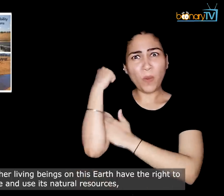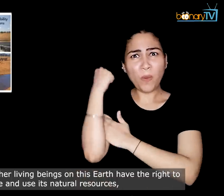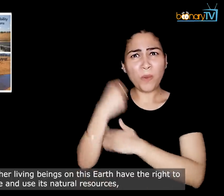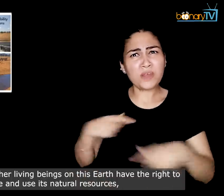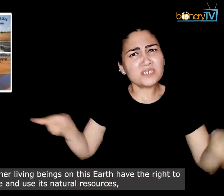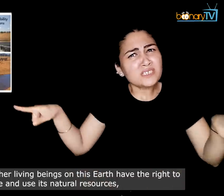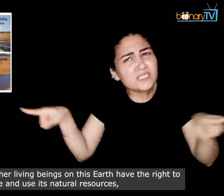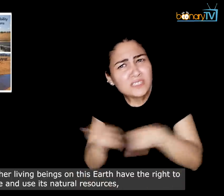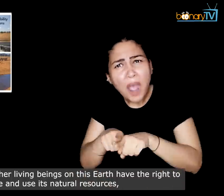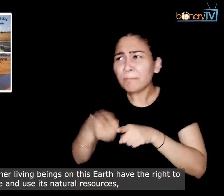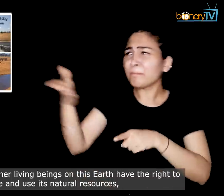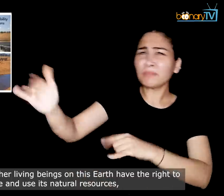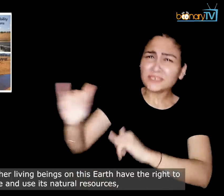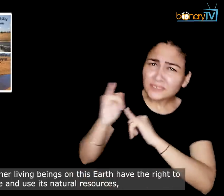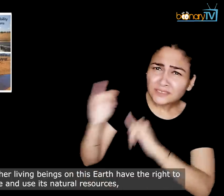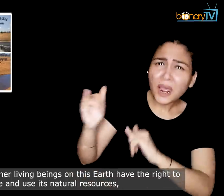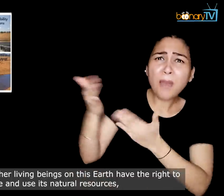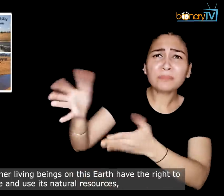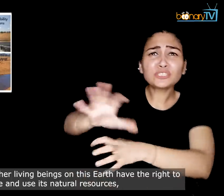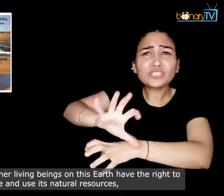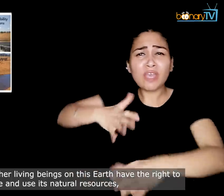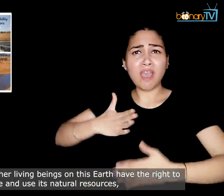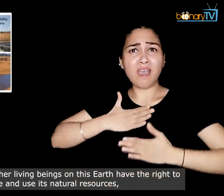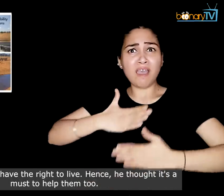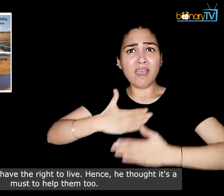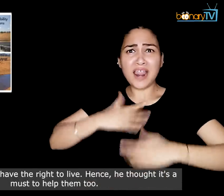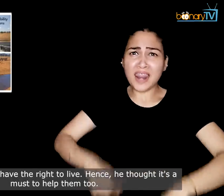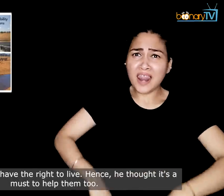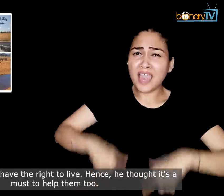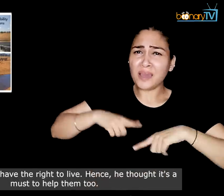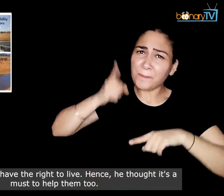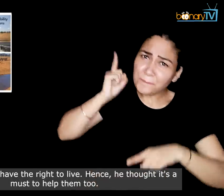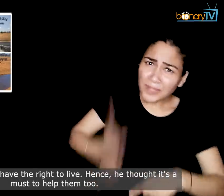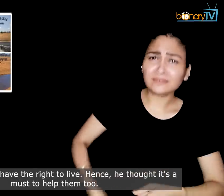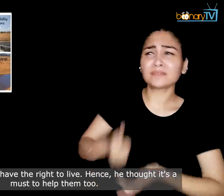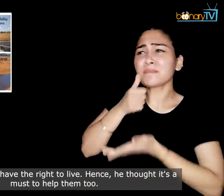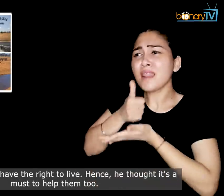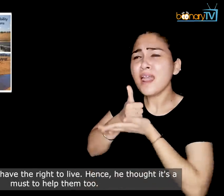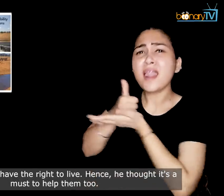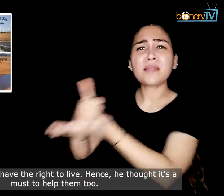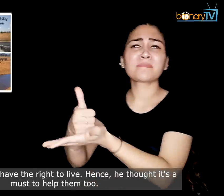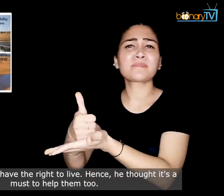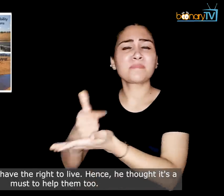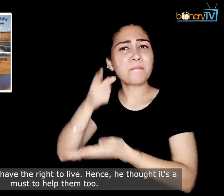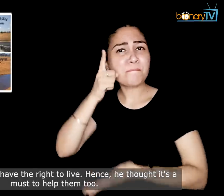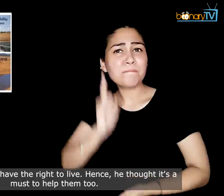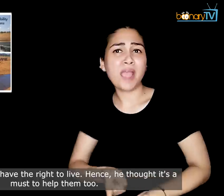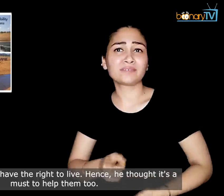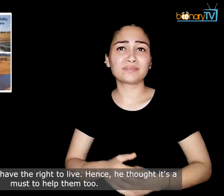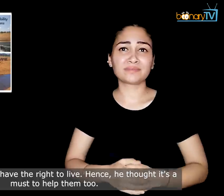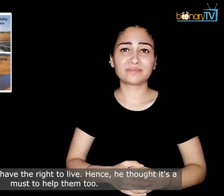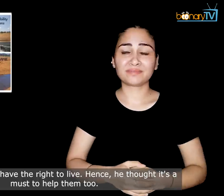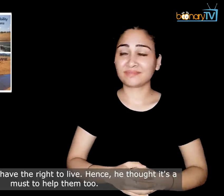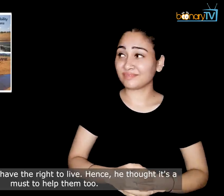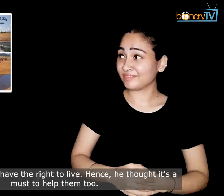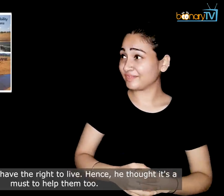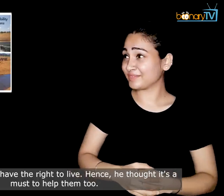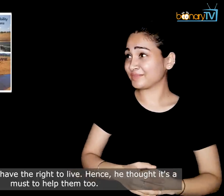and use its natural resources, even the animals have the right to live. Hence he thought it's a